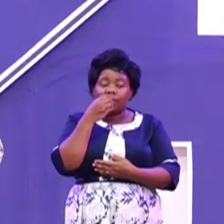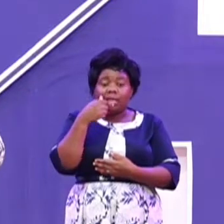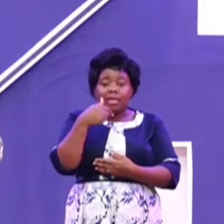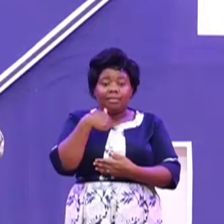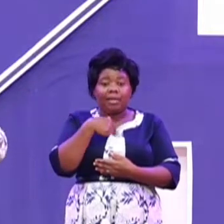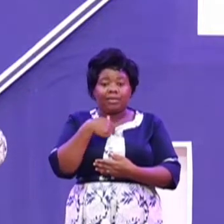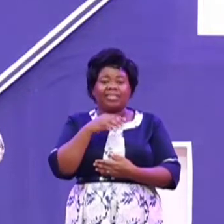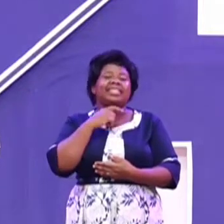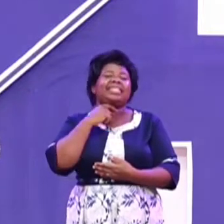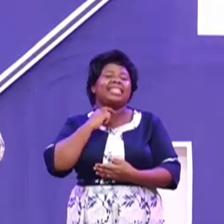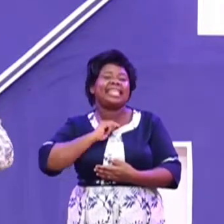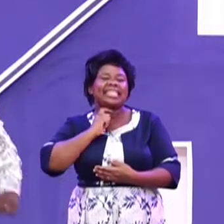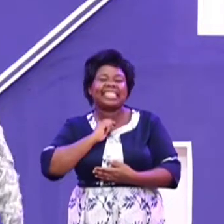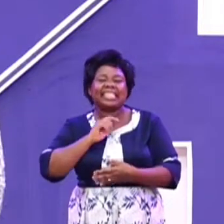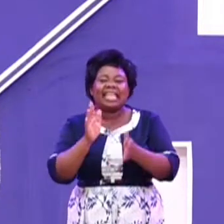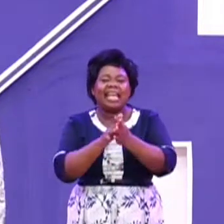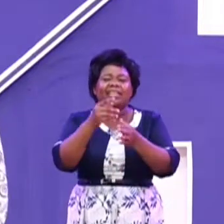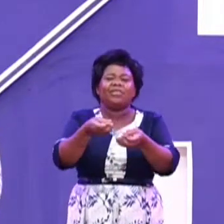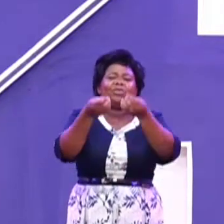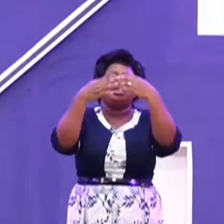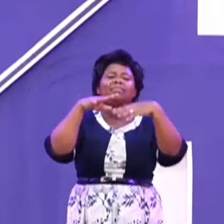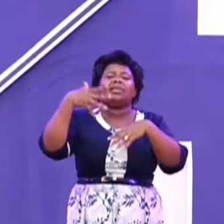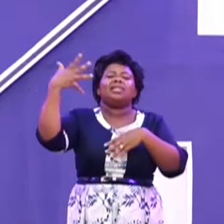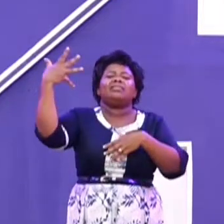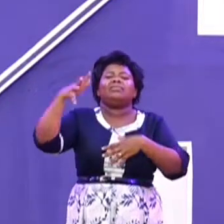thirsty and you gave me drink.